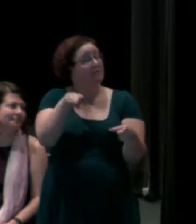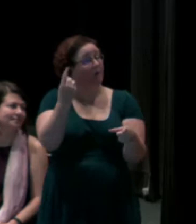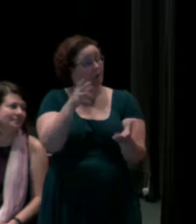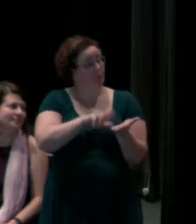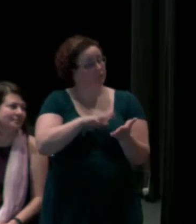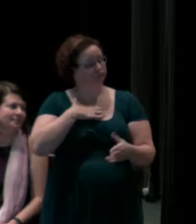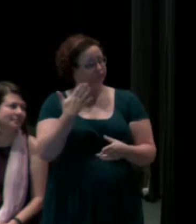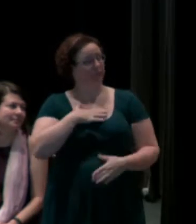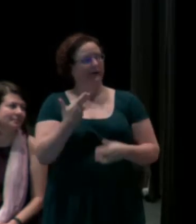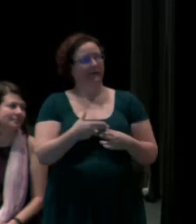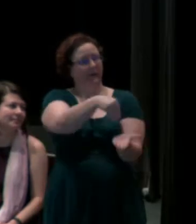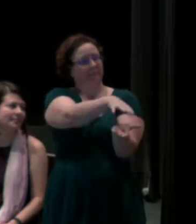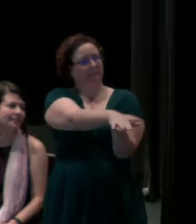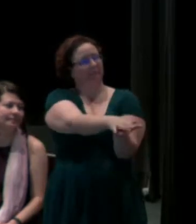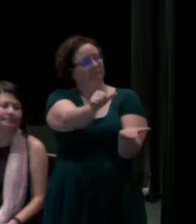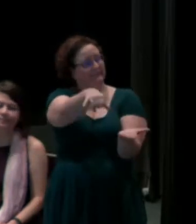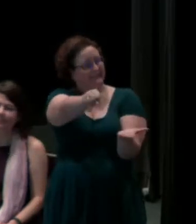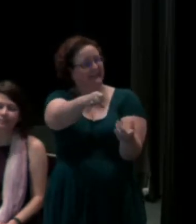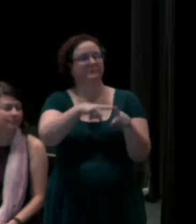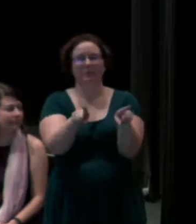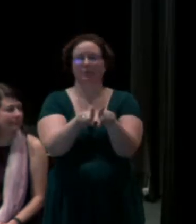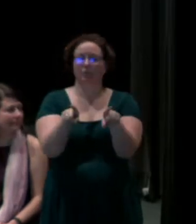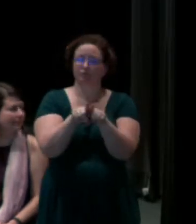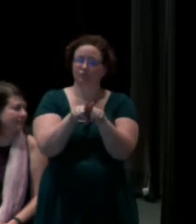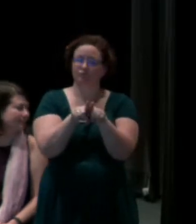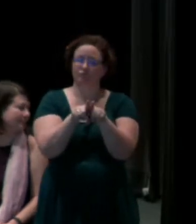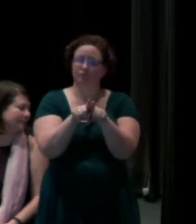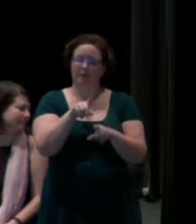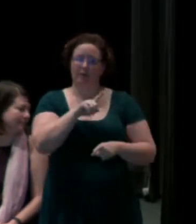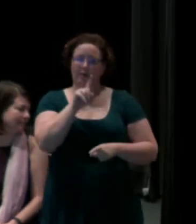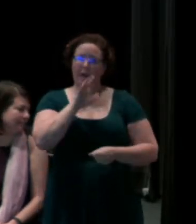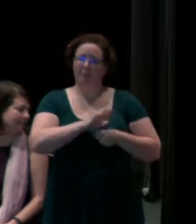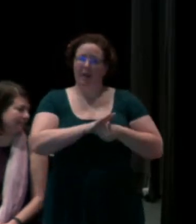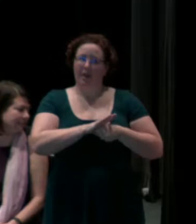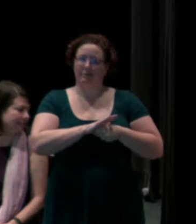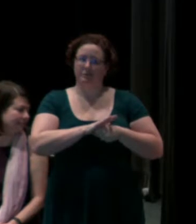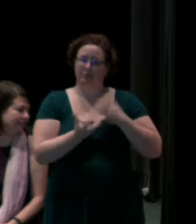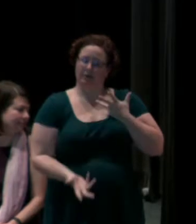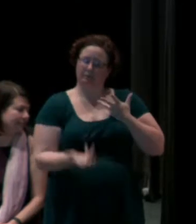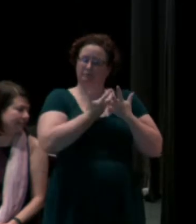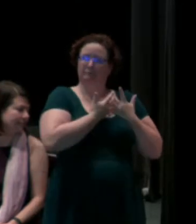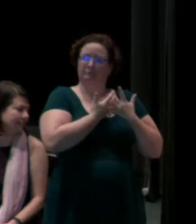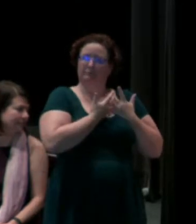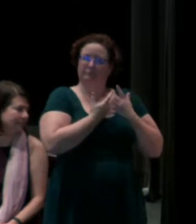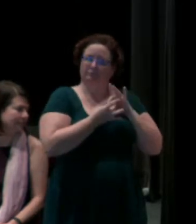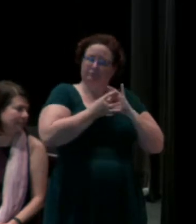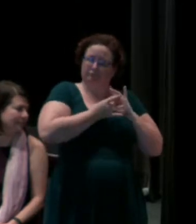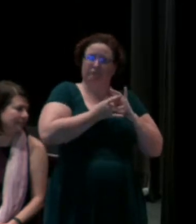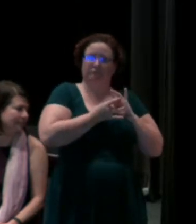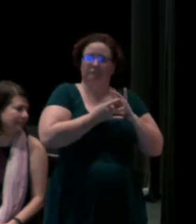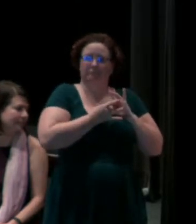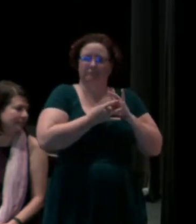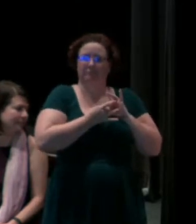our names to a piece of paper, we're signing that pledge in our hearts as well. As was mentioned